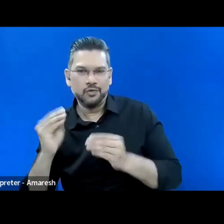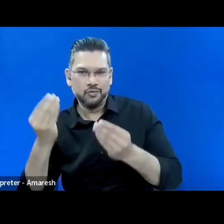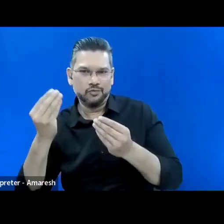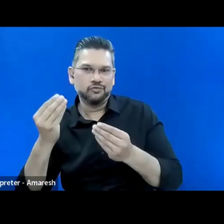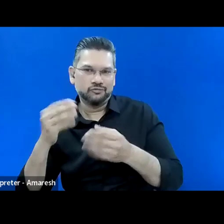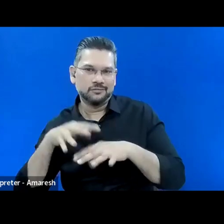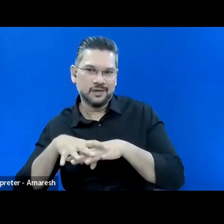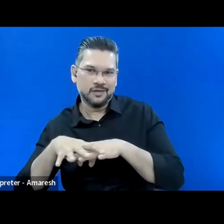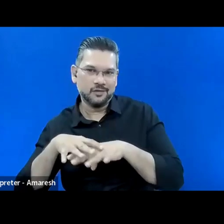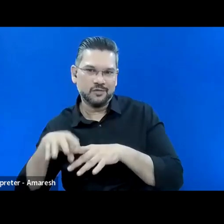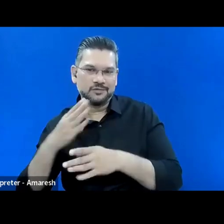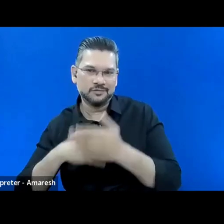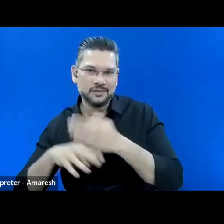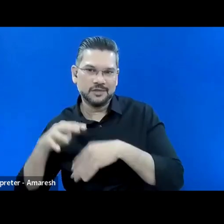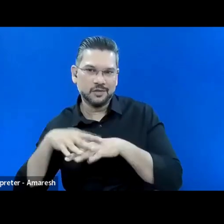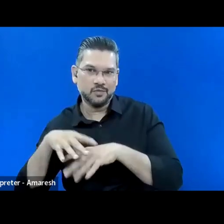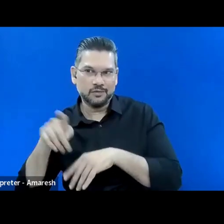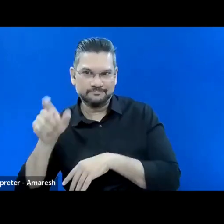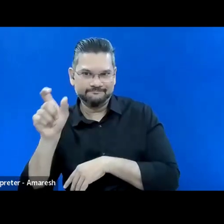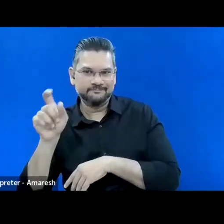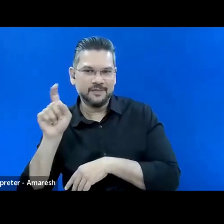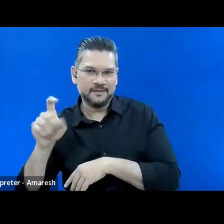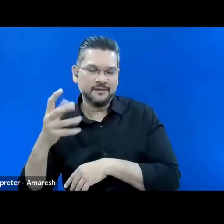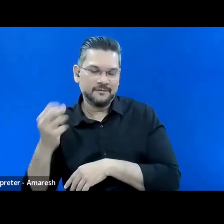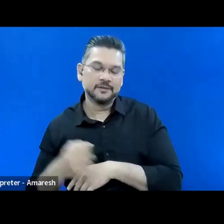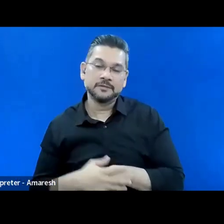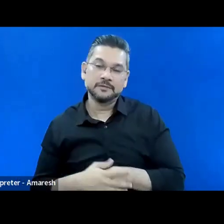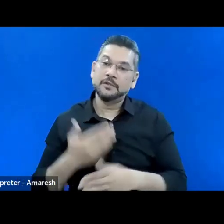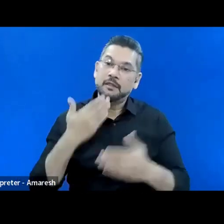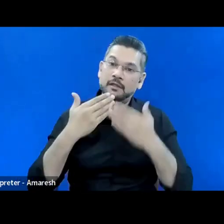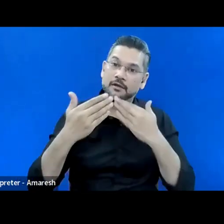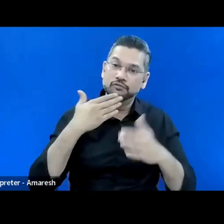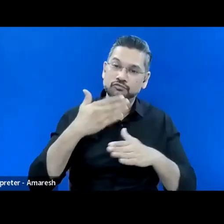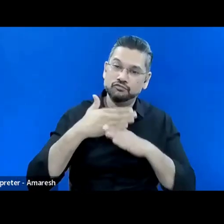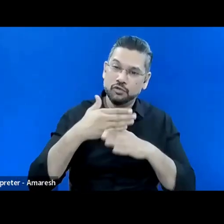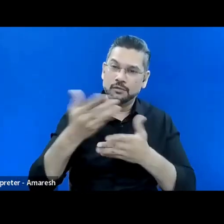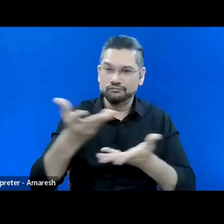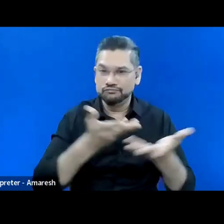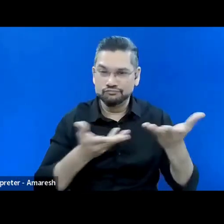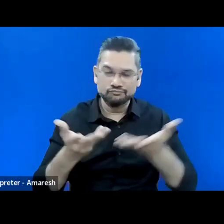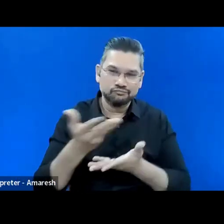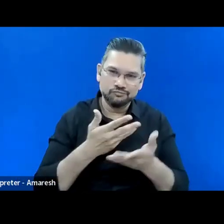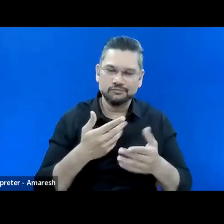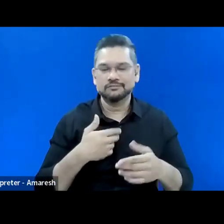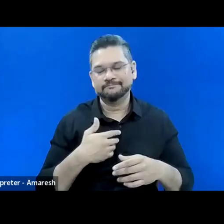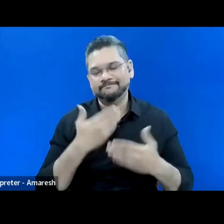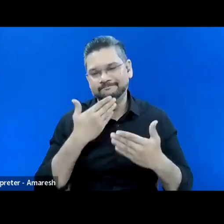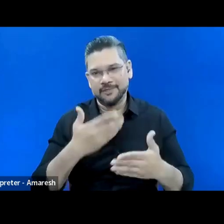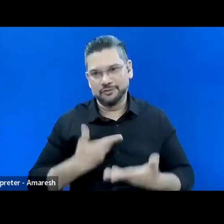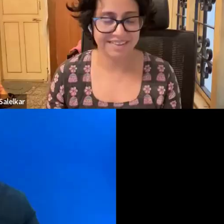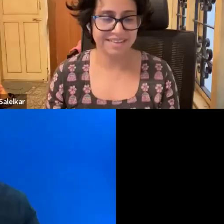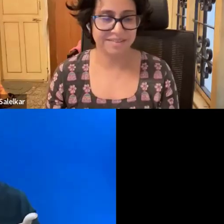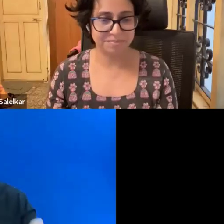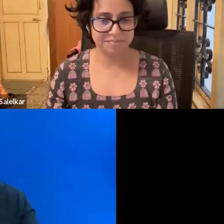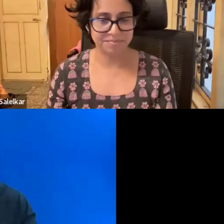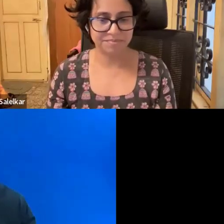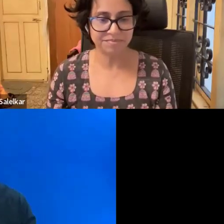So thank you very much for all of your sharings, and thank you for inviting us as well to be a part of this. Thank you.